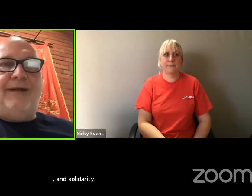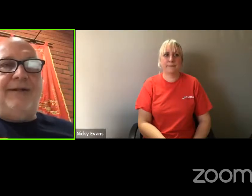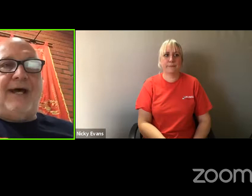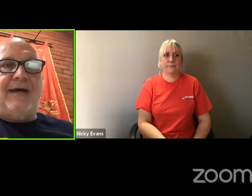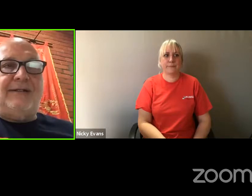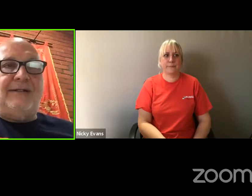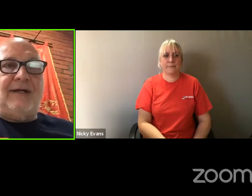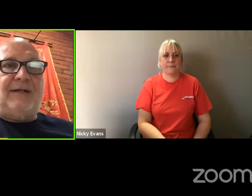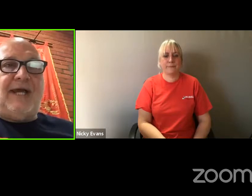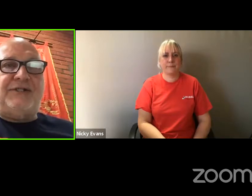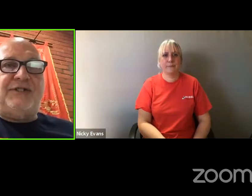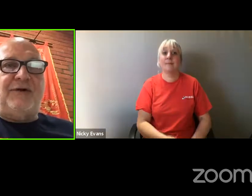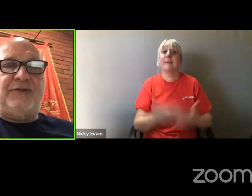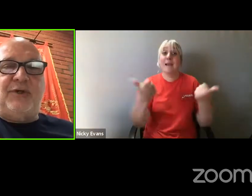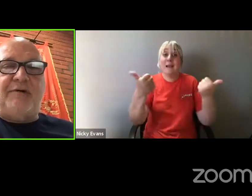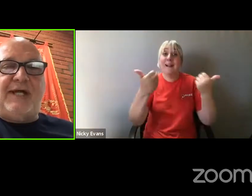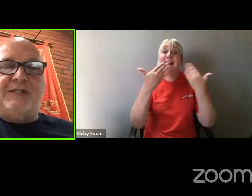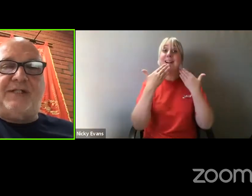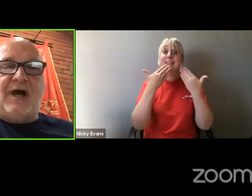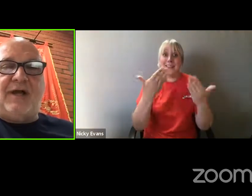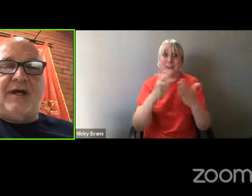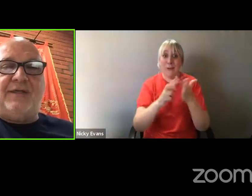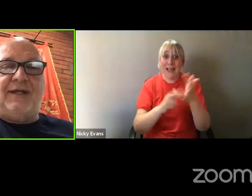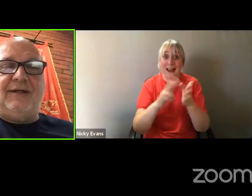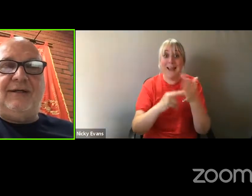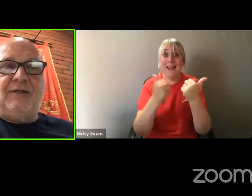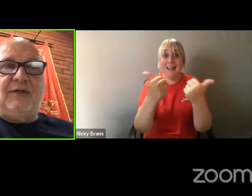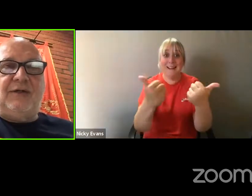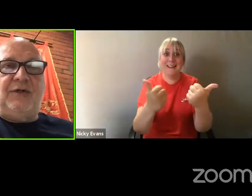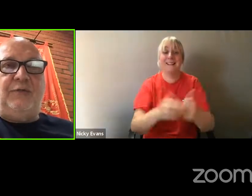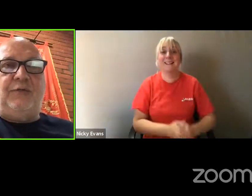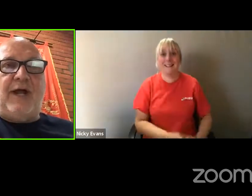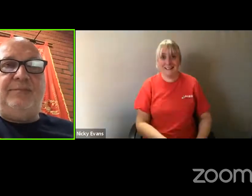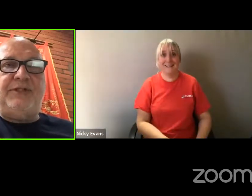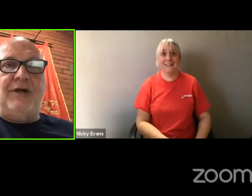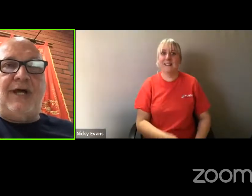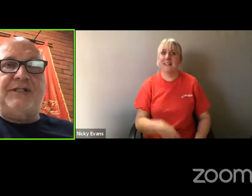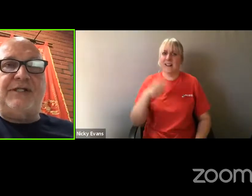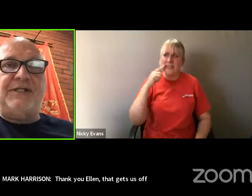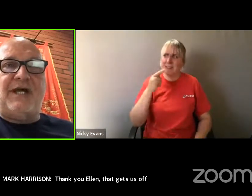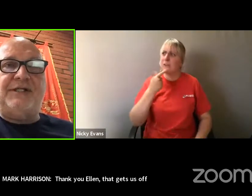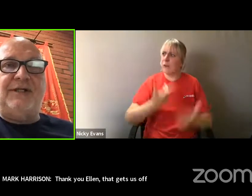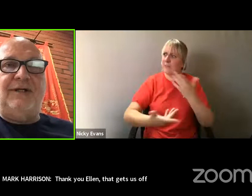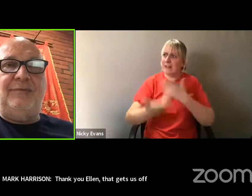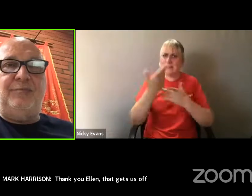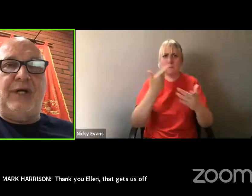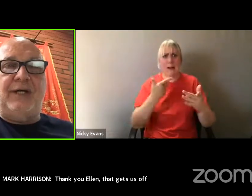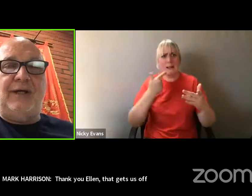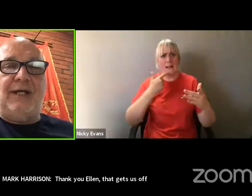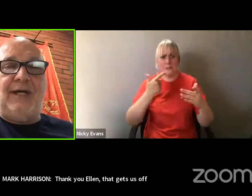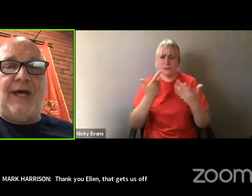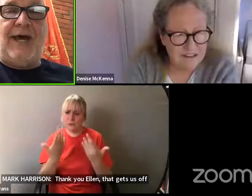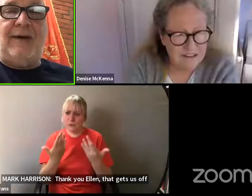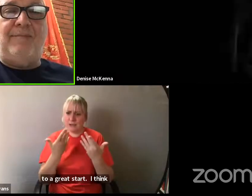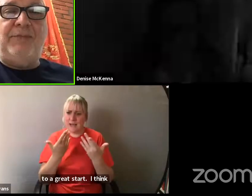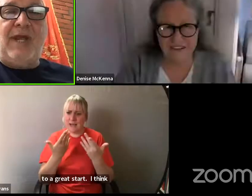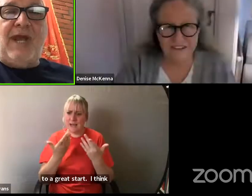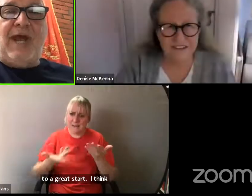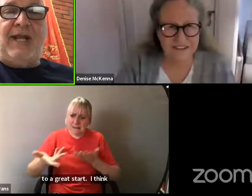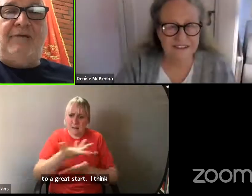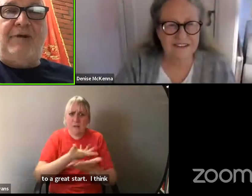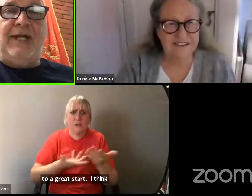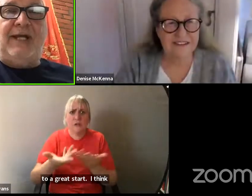Thank you, Ellen. That gets us off to a great start. I think you framed tonight's discussion brilliantly,